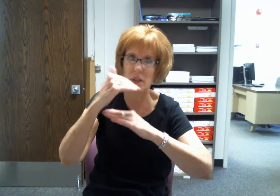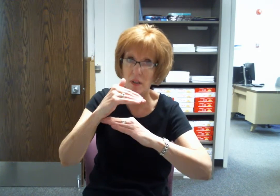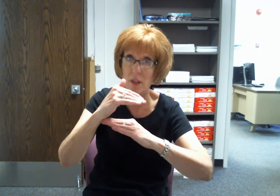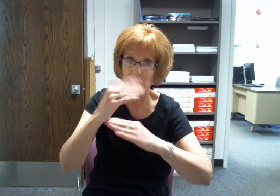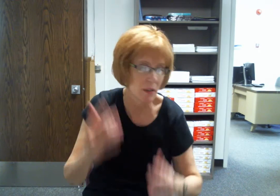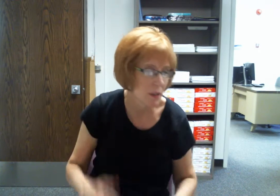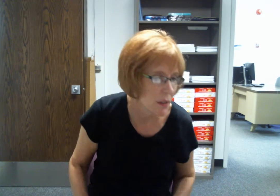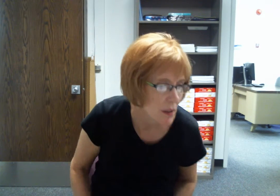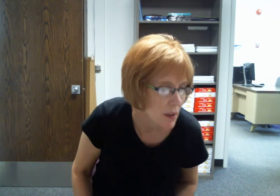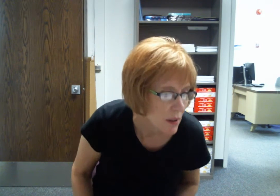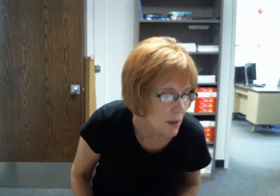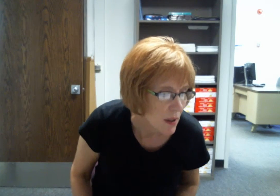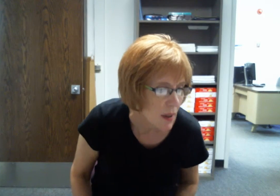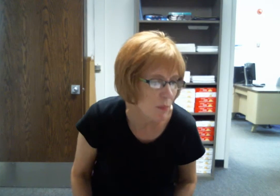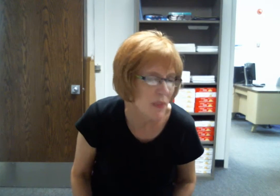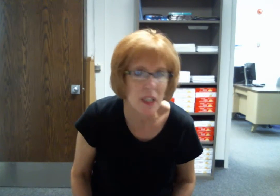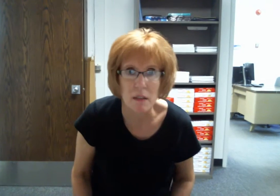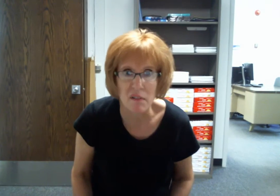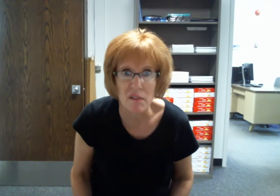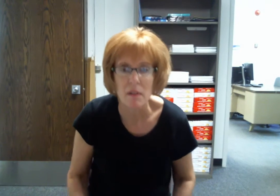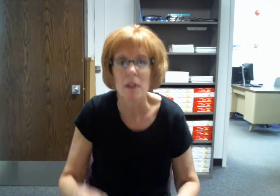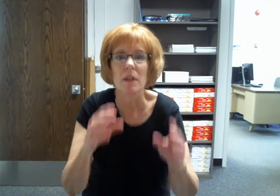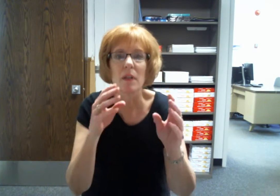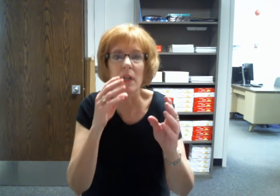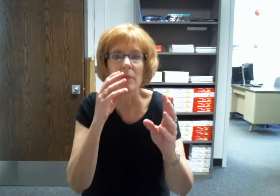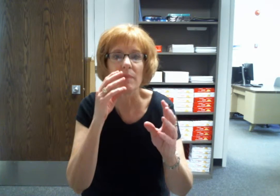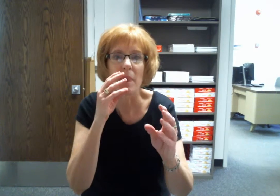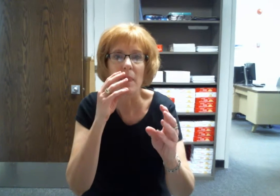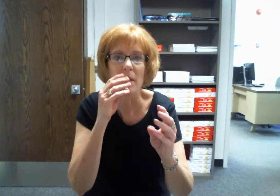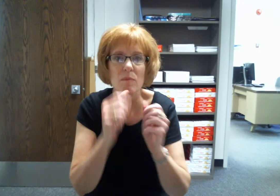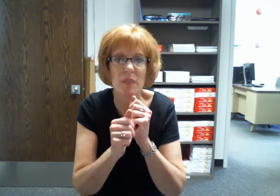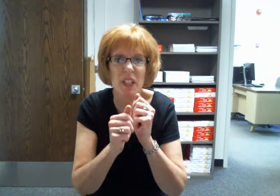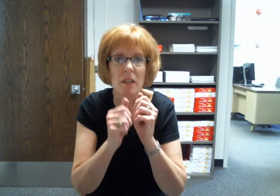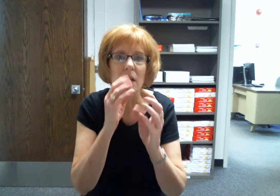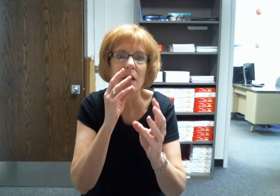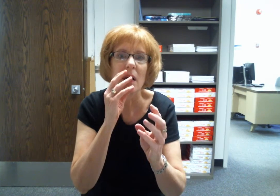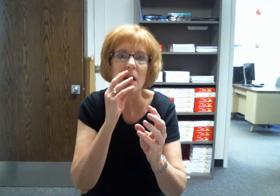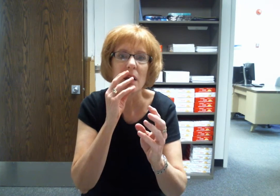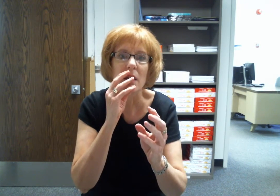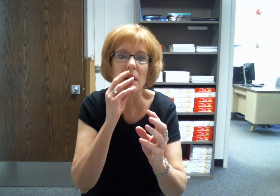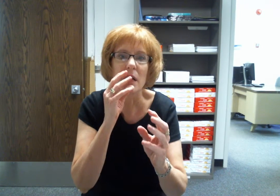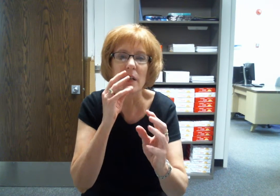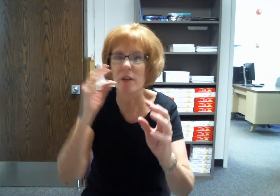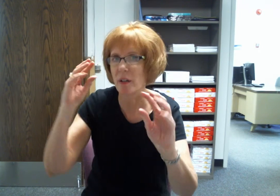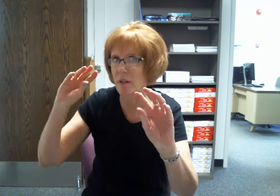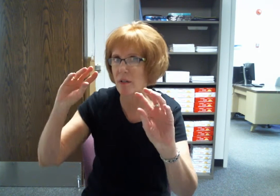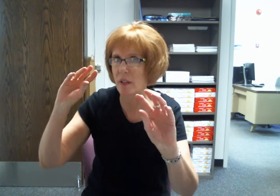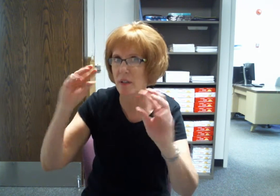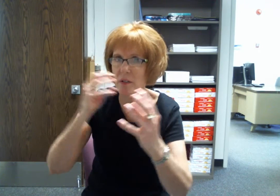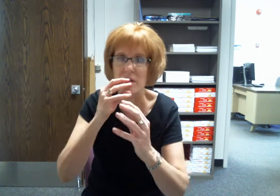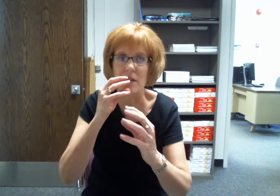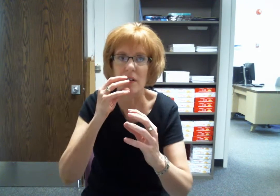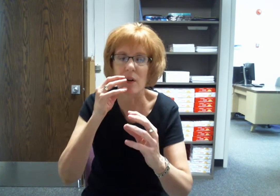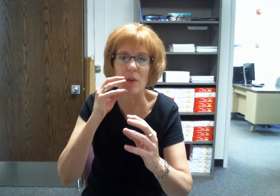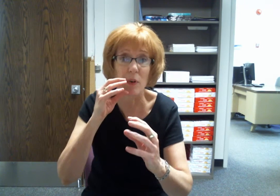limit. Mean. Ugh. Okay. Mean. It's kind of like your hands are like this to start out with. One's